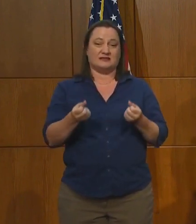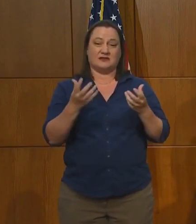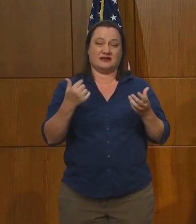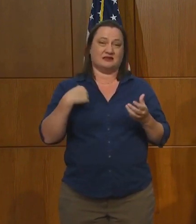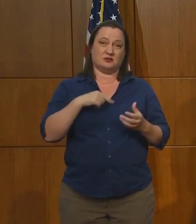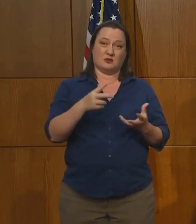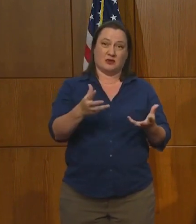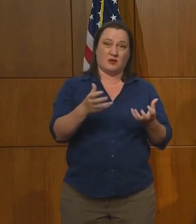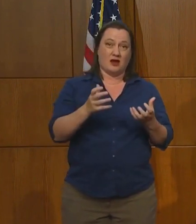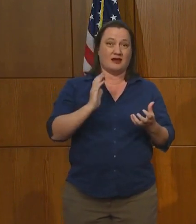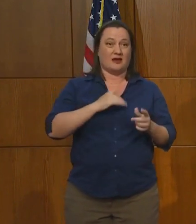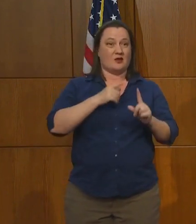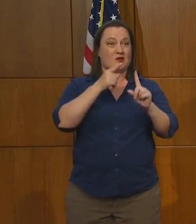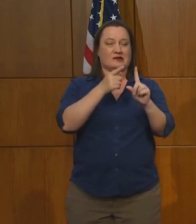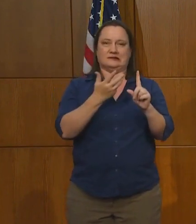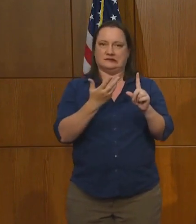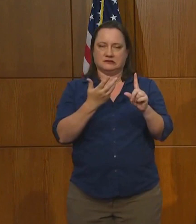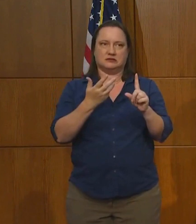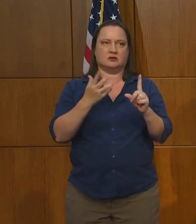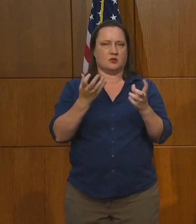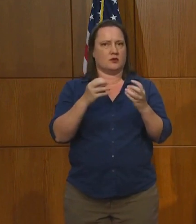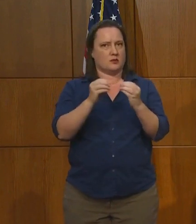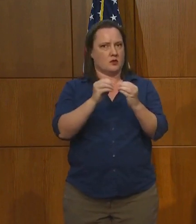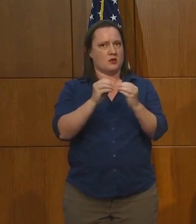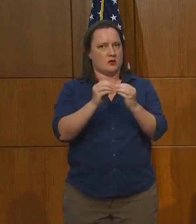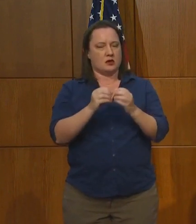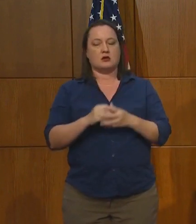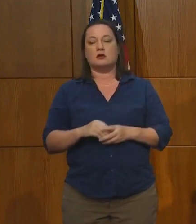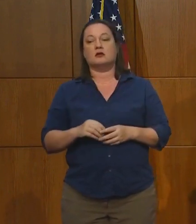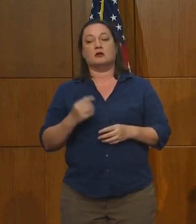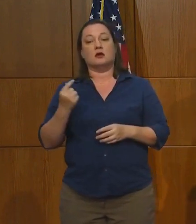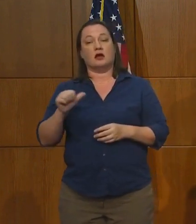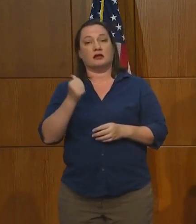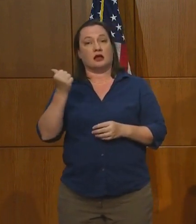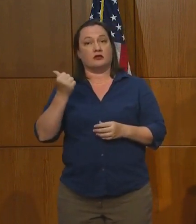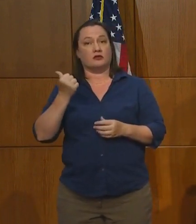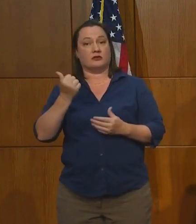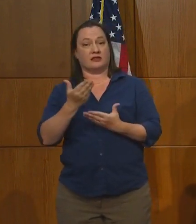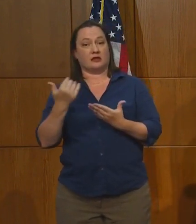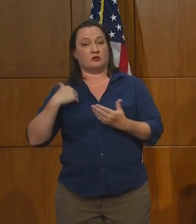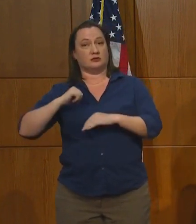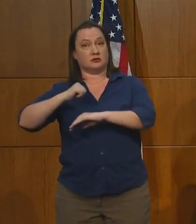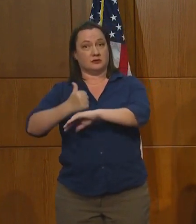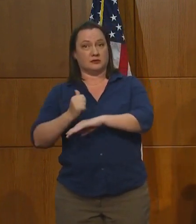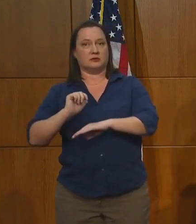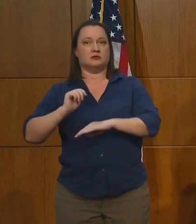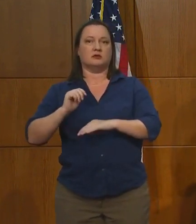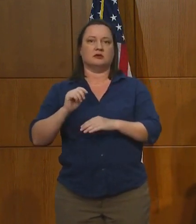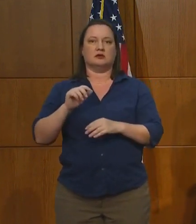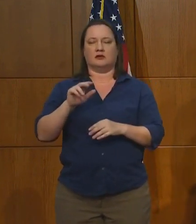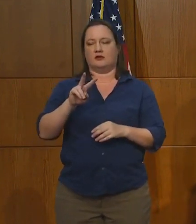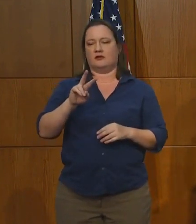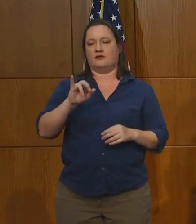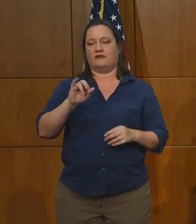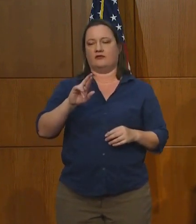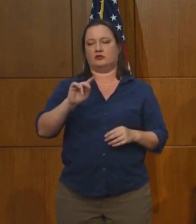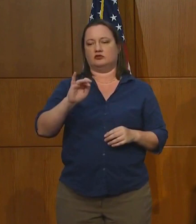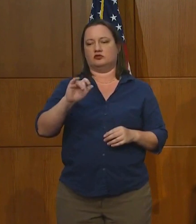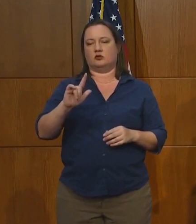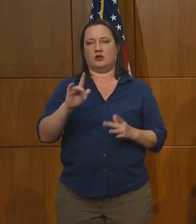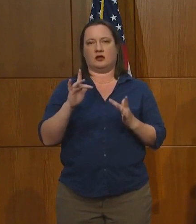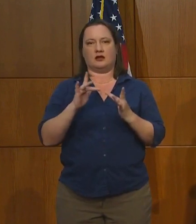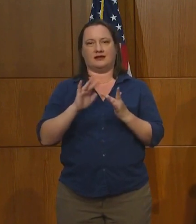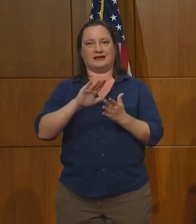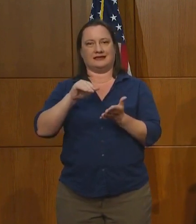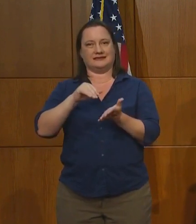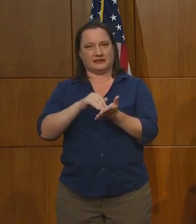one other solution that we are implementing is to establish virtual contact centers that will